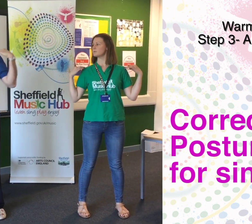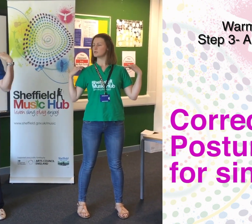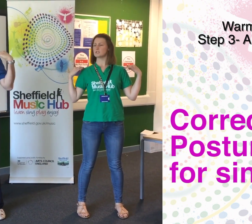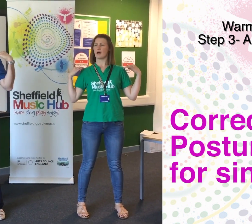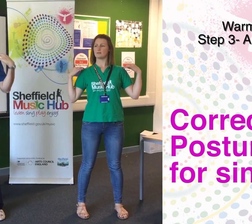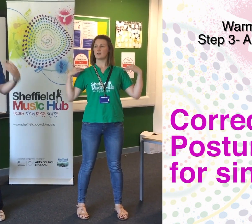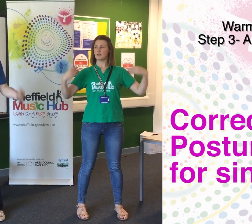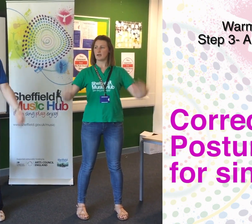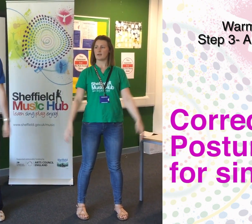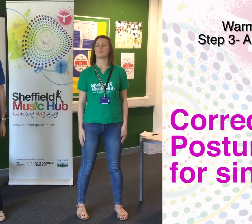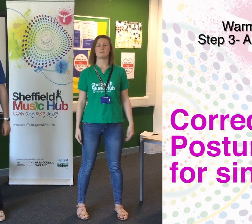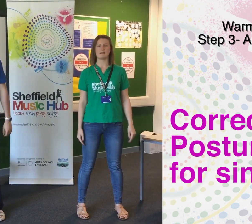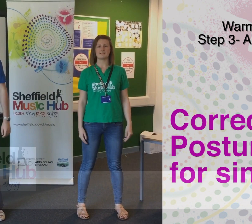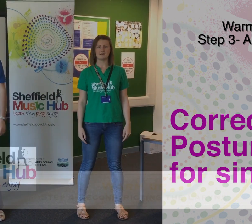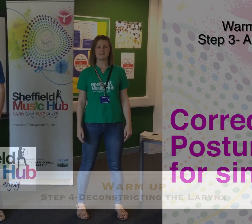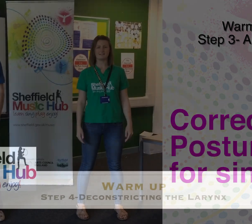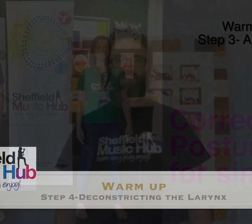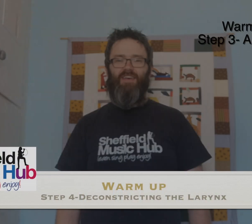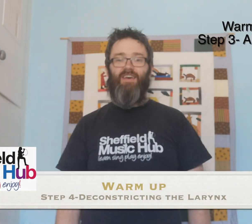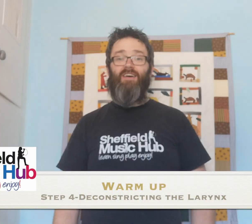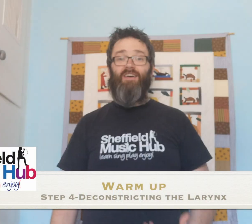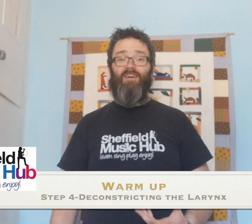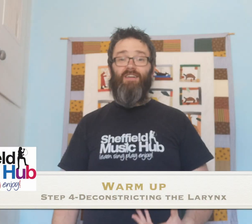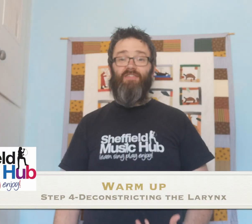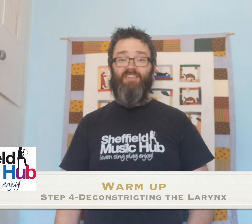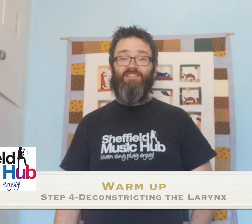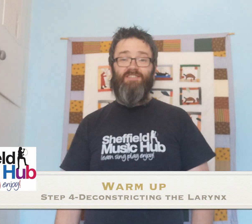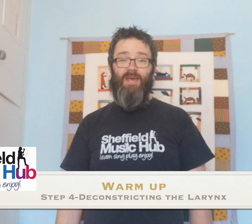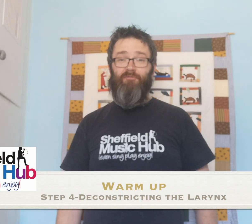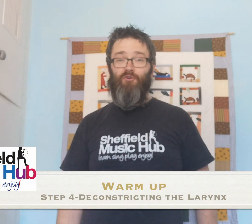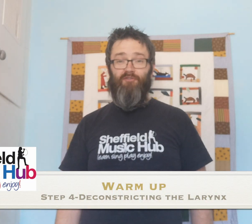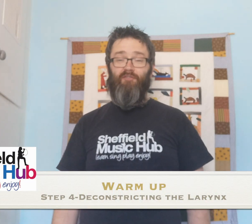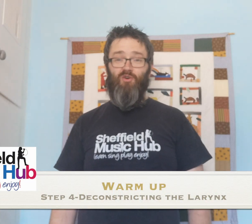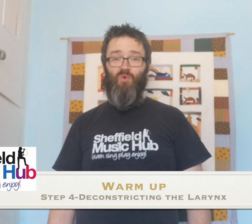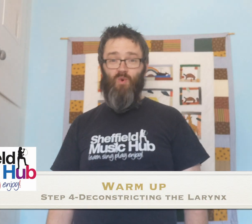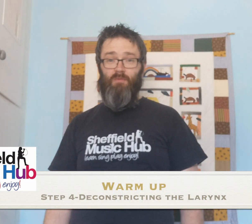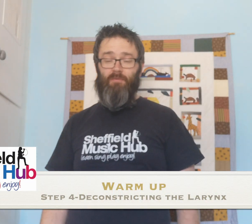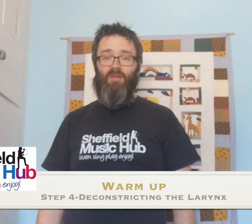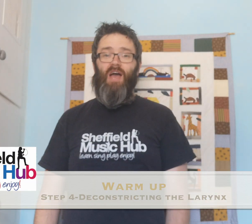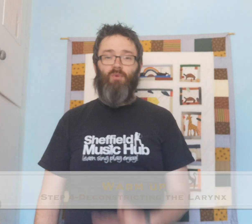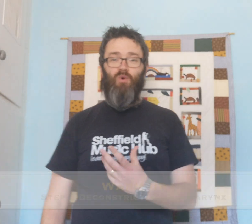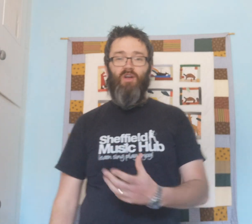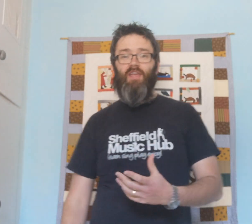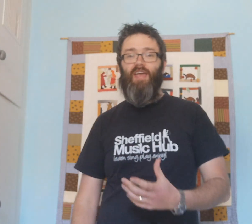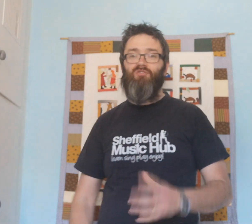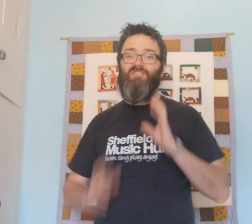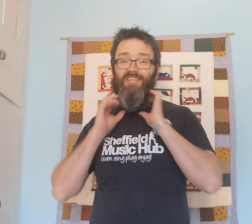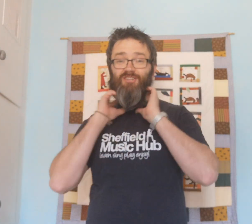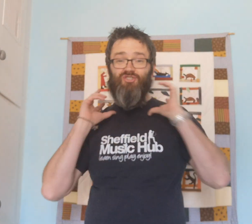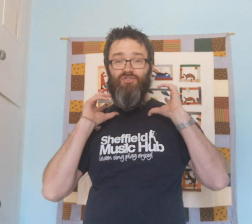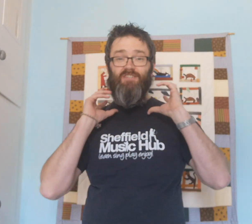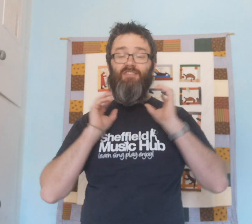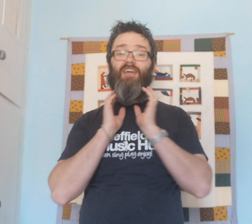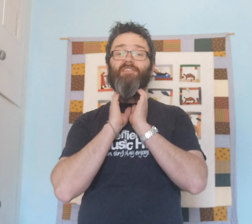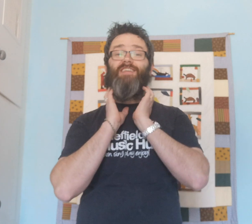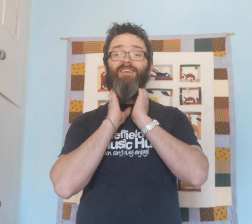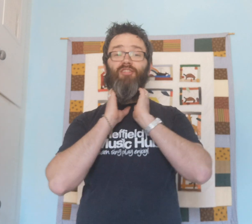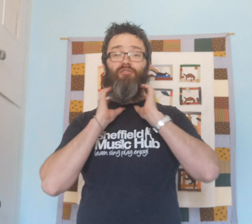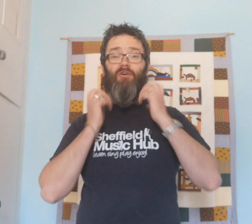push down, and then sway your sides. This is step 4 of our vocal warm-up. And we're working here on deconstricting the larynx, getting the throat nice